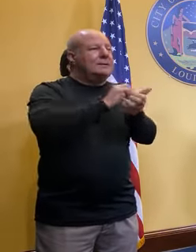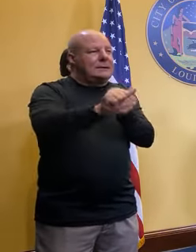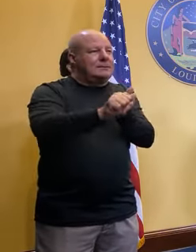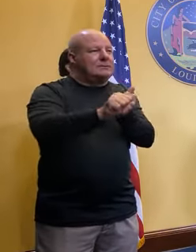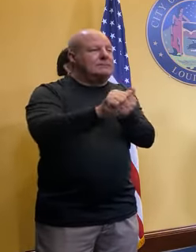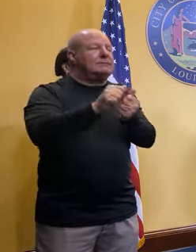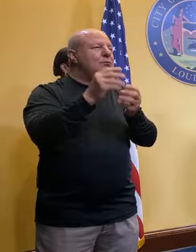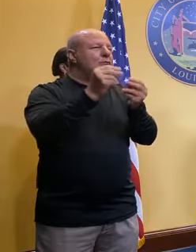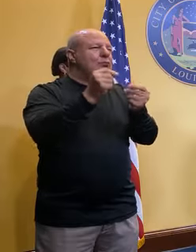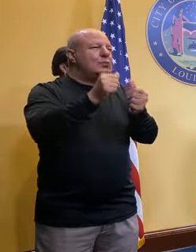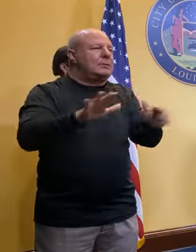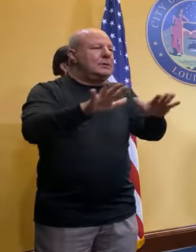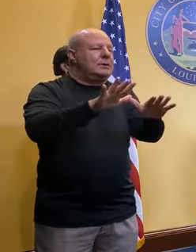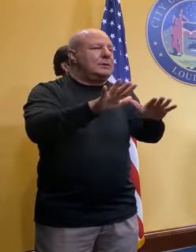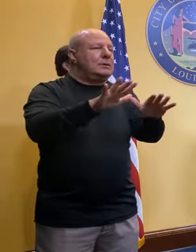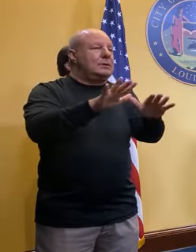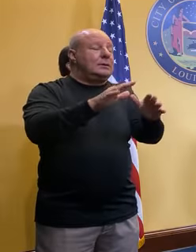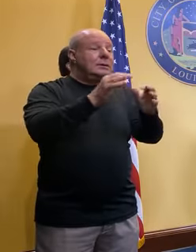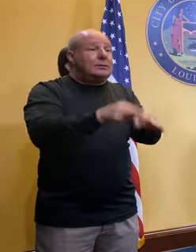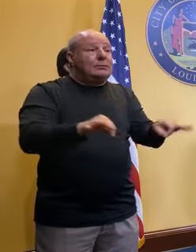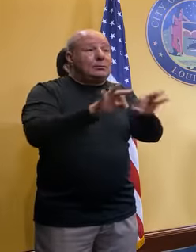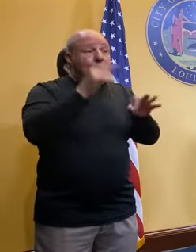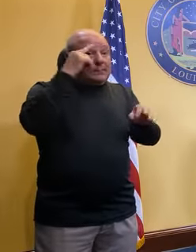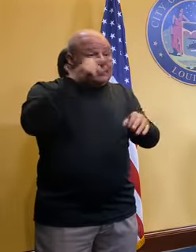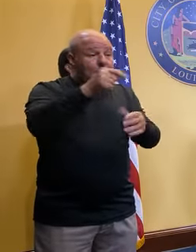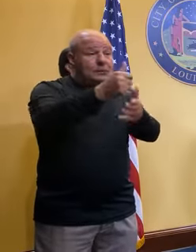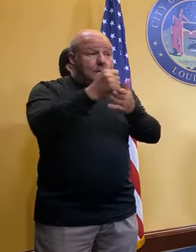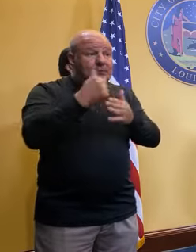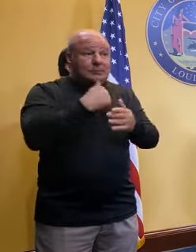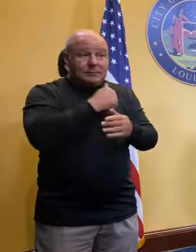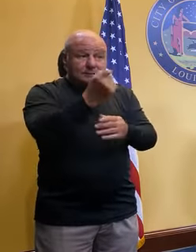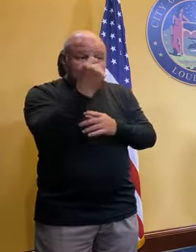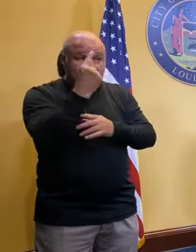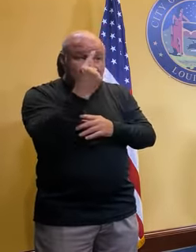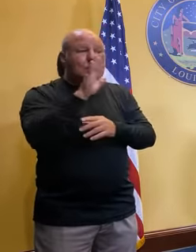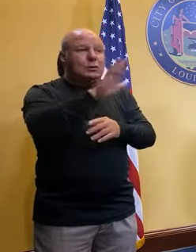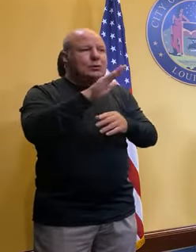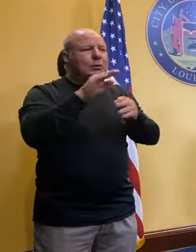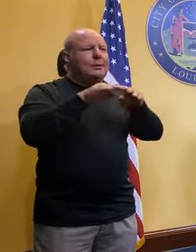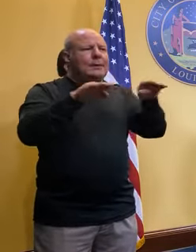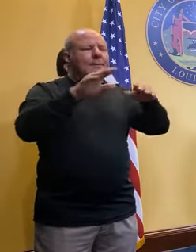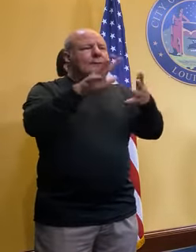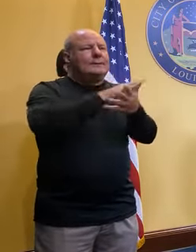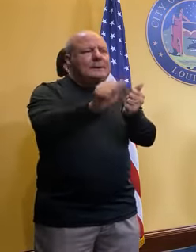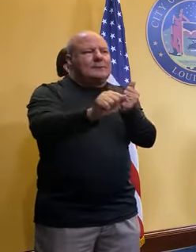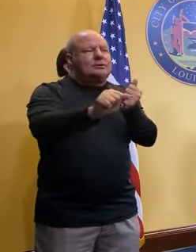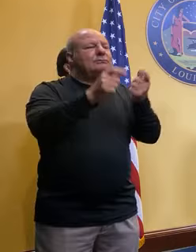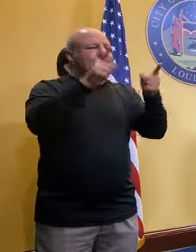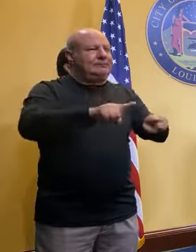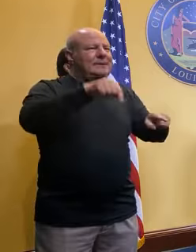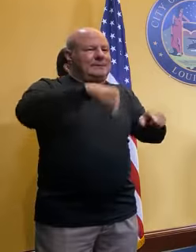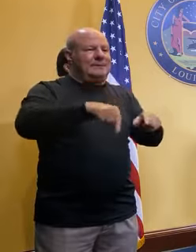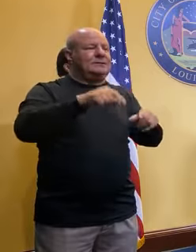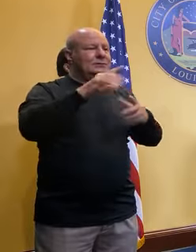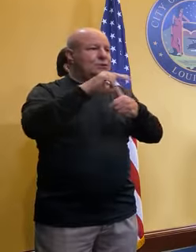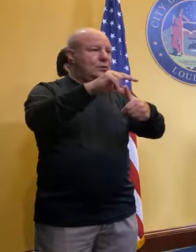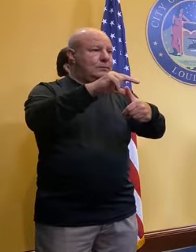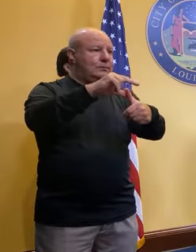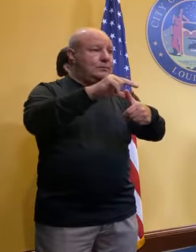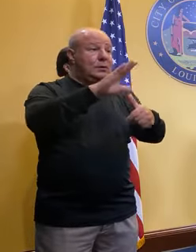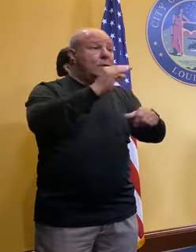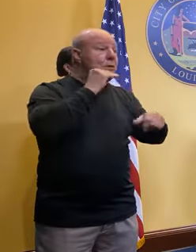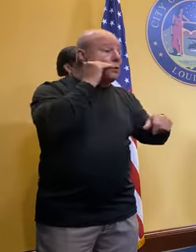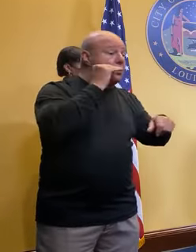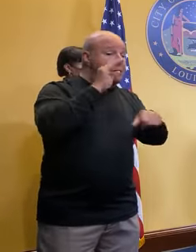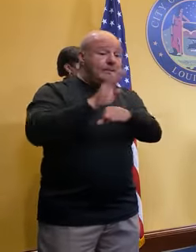So it's important for you to help us understand your level of damage that may have occurred during this storm. If your home or